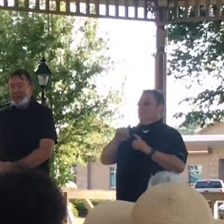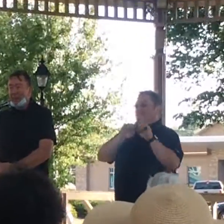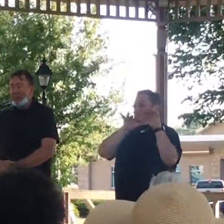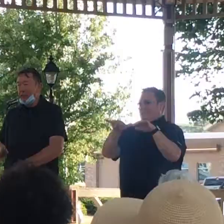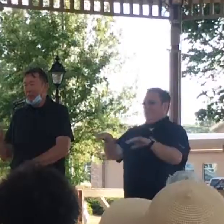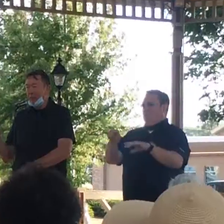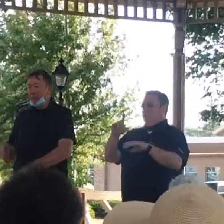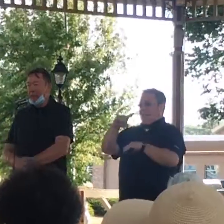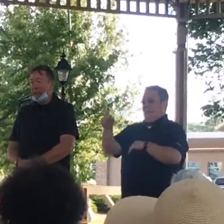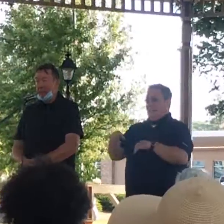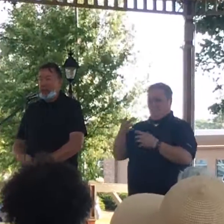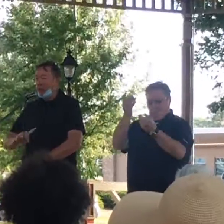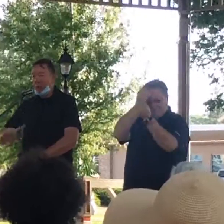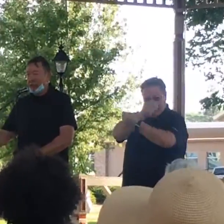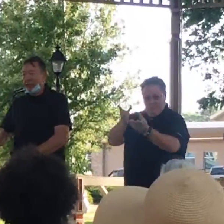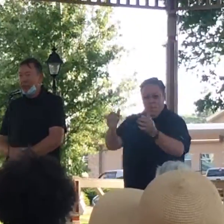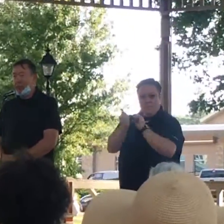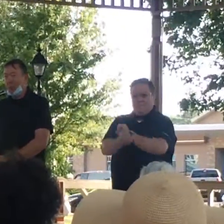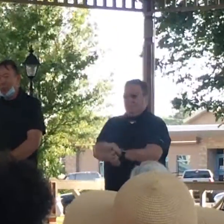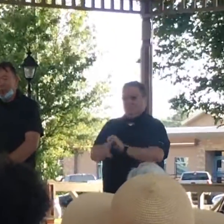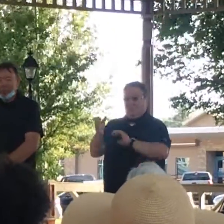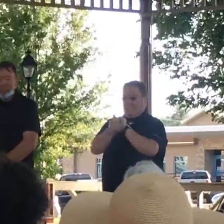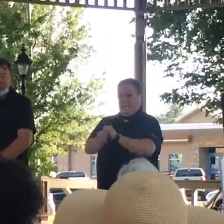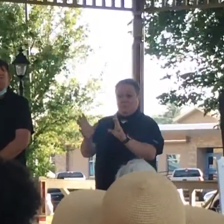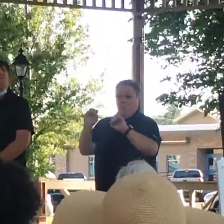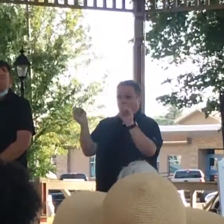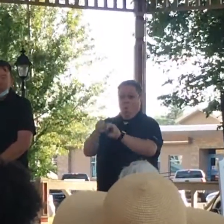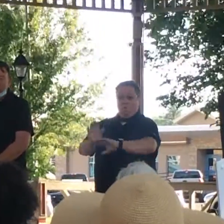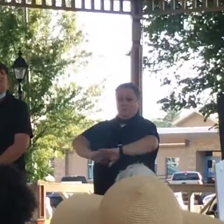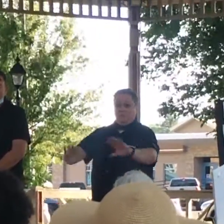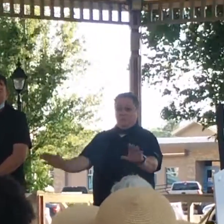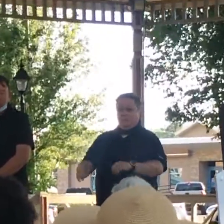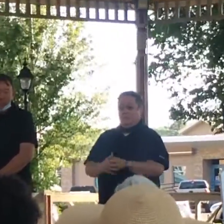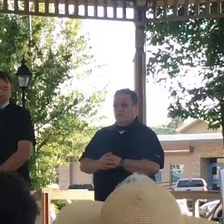Galveston and told those slaves, you are slaves no more.